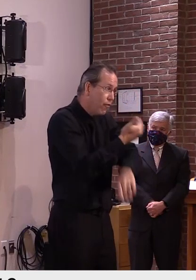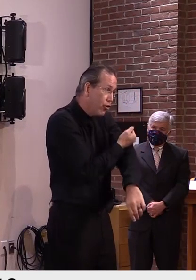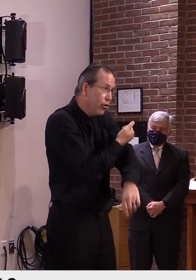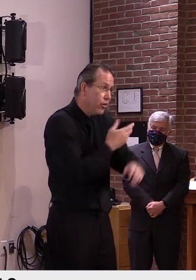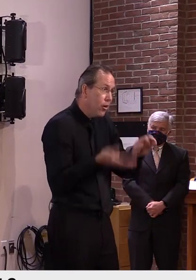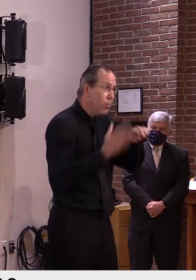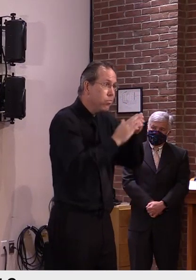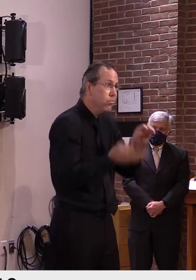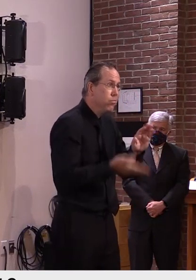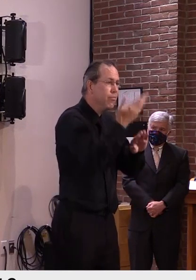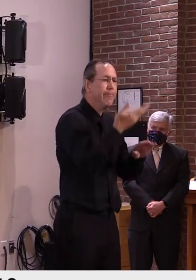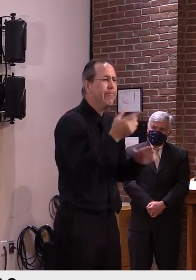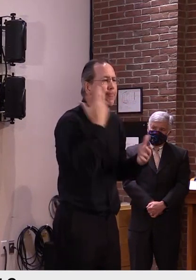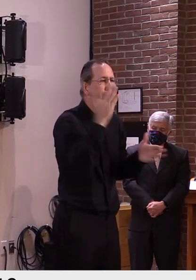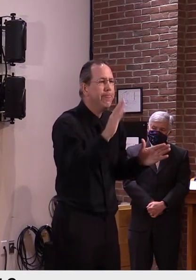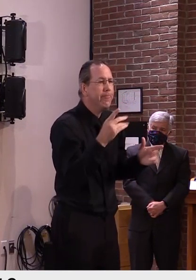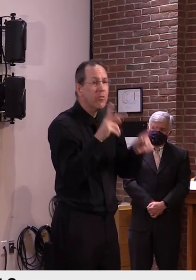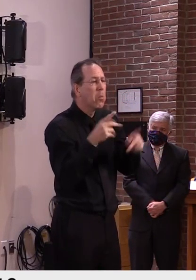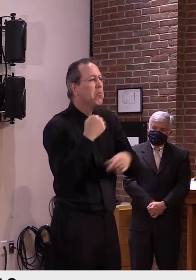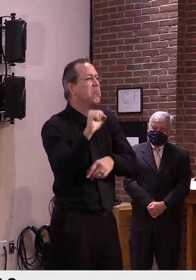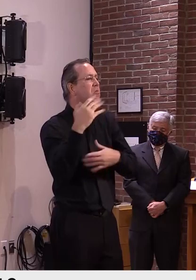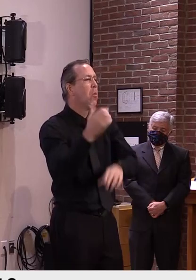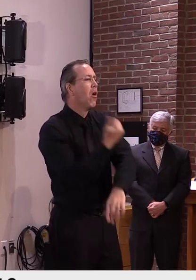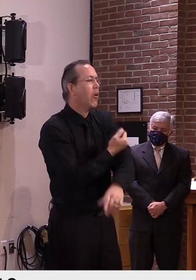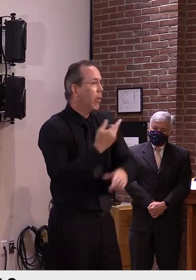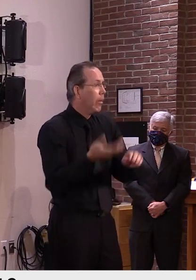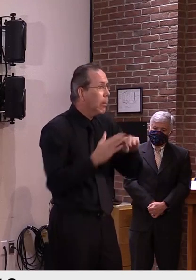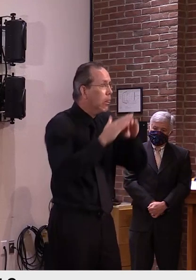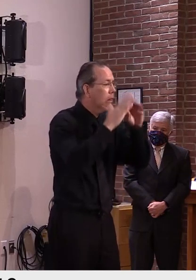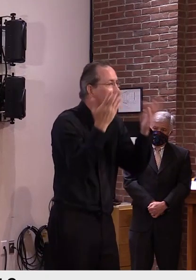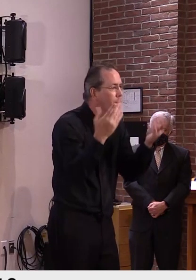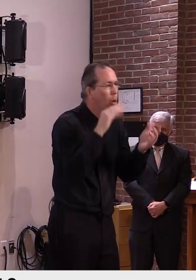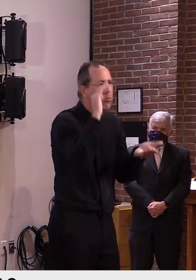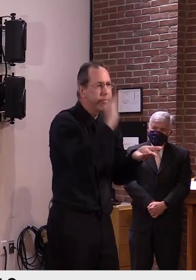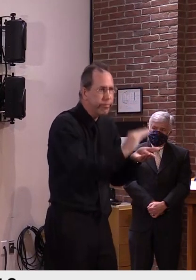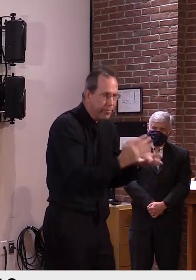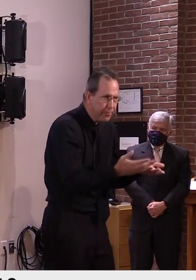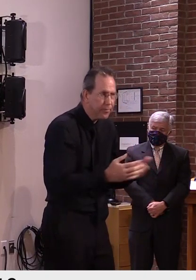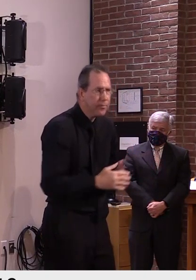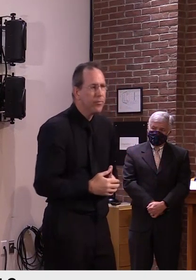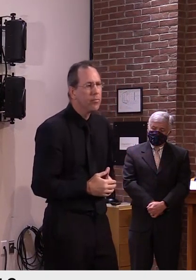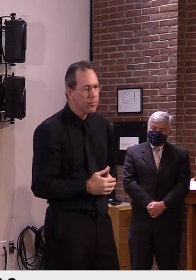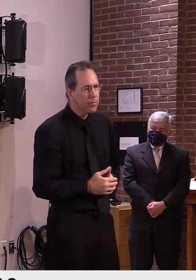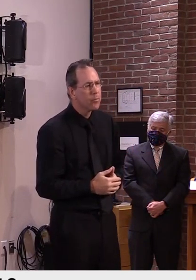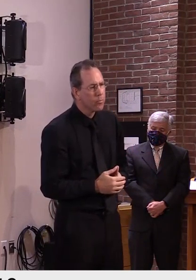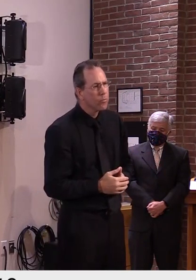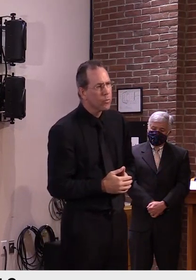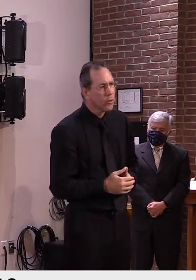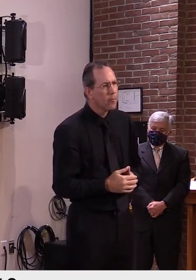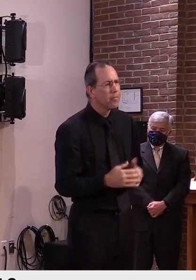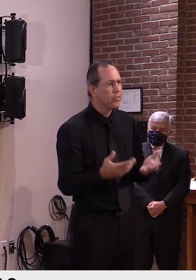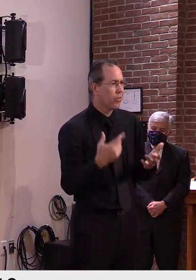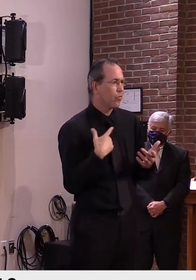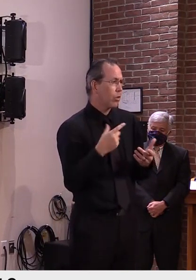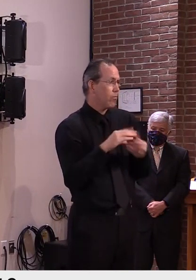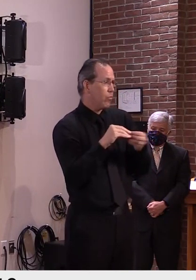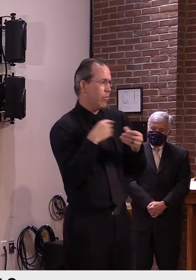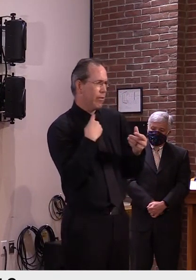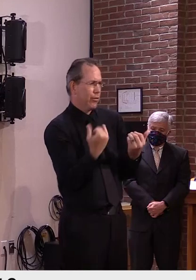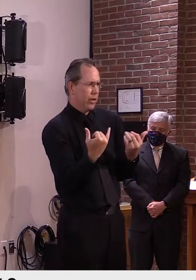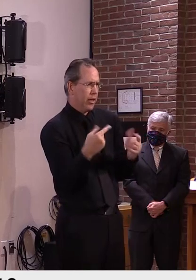of the messaging that we are now hearing and I actually subscribe to because it makes a lot of